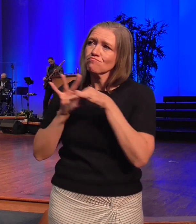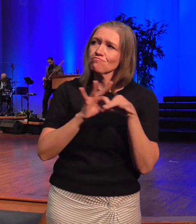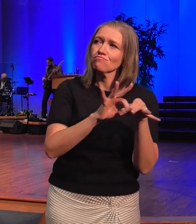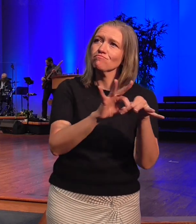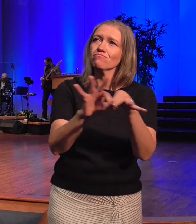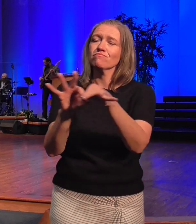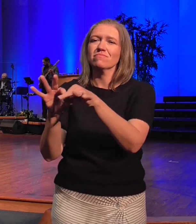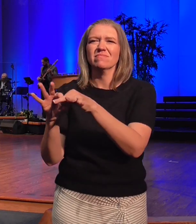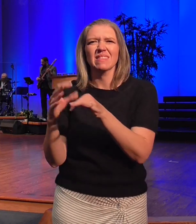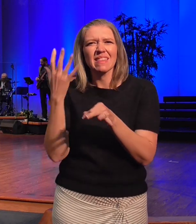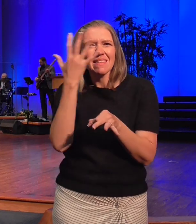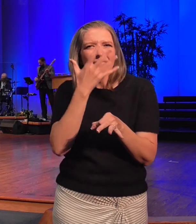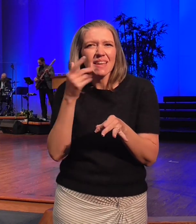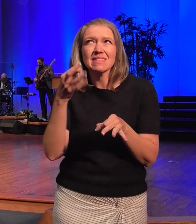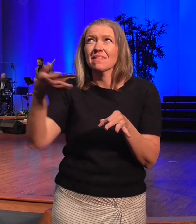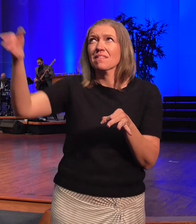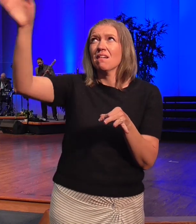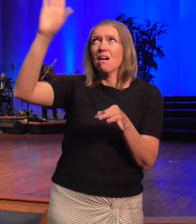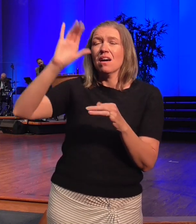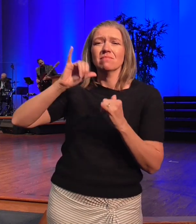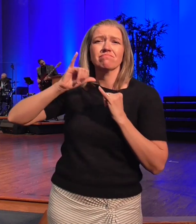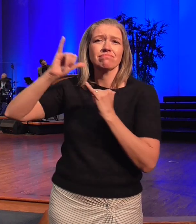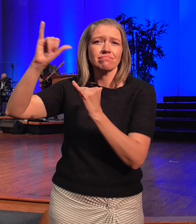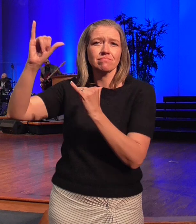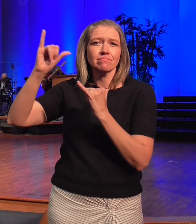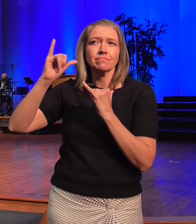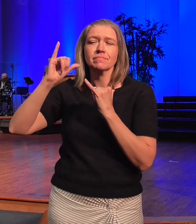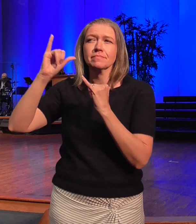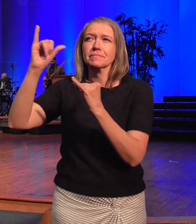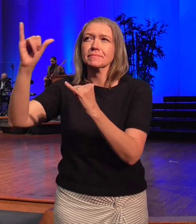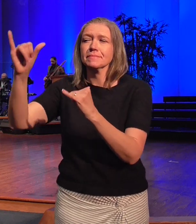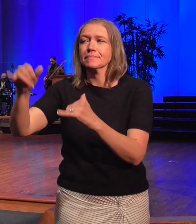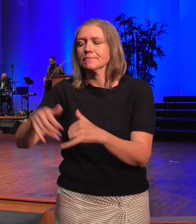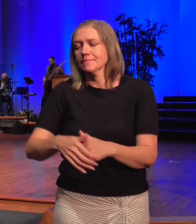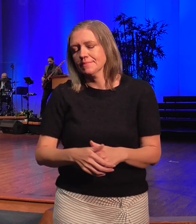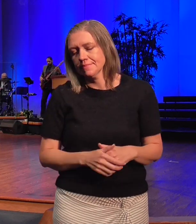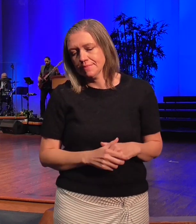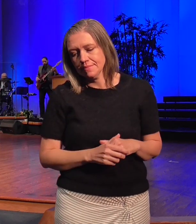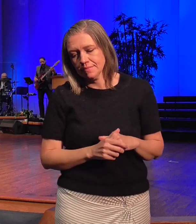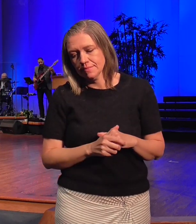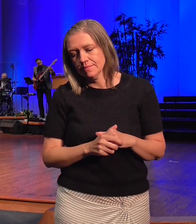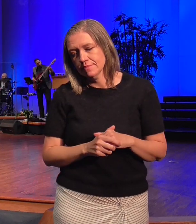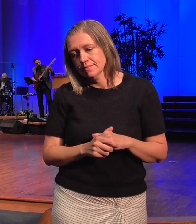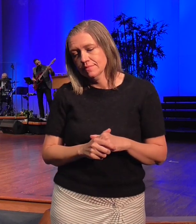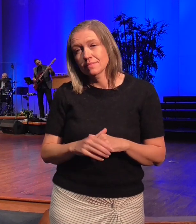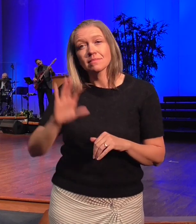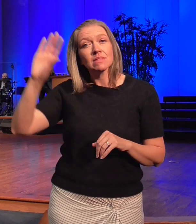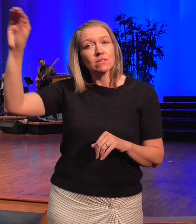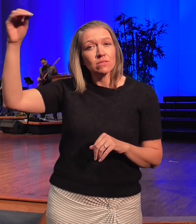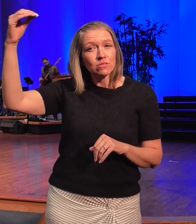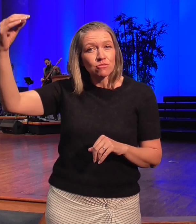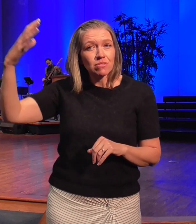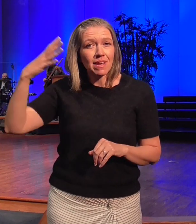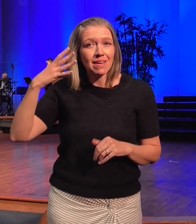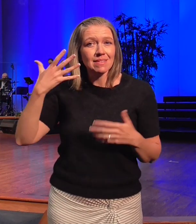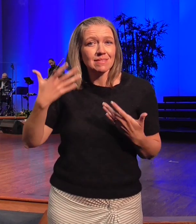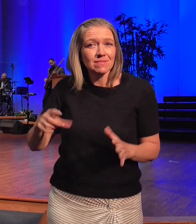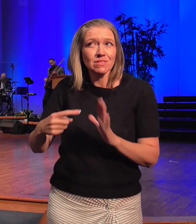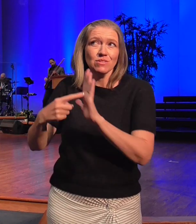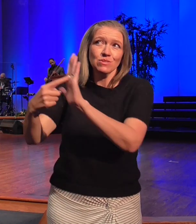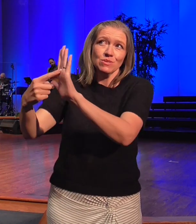each the face of God, of God. Grace has